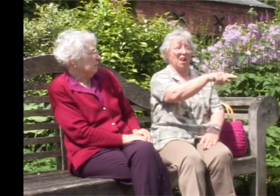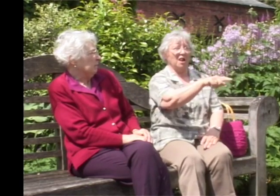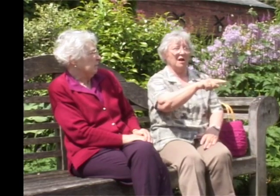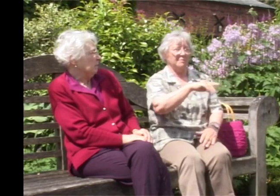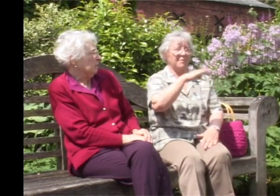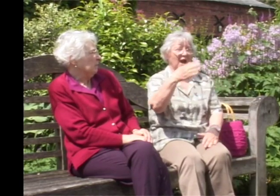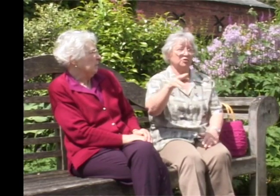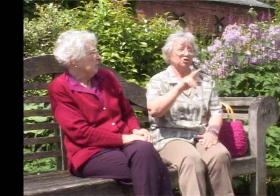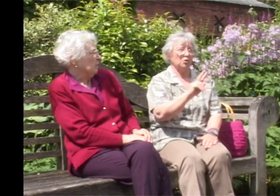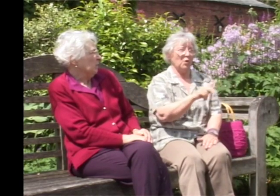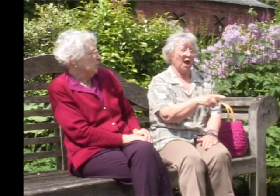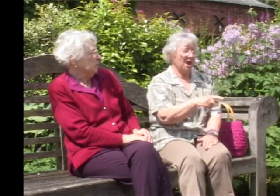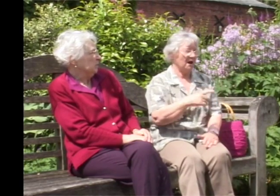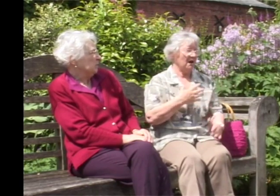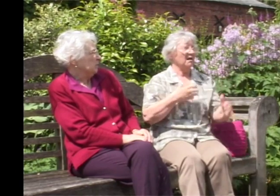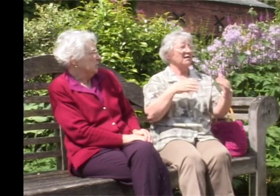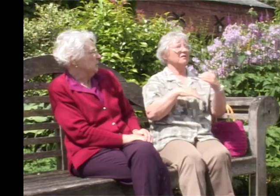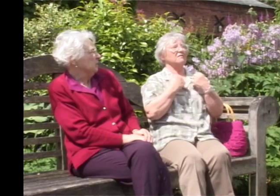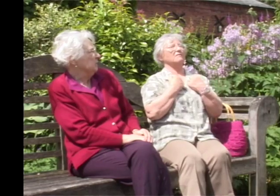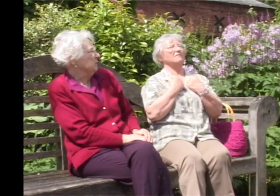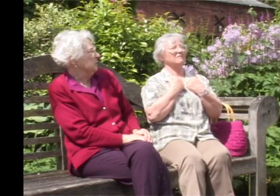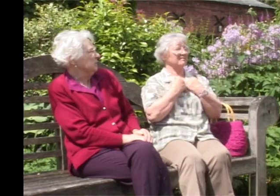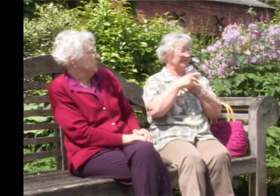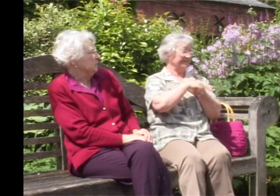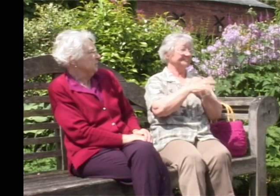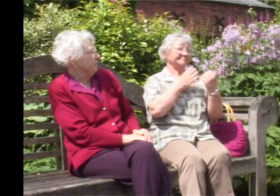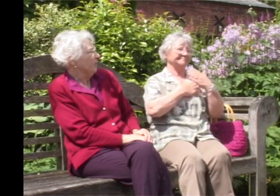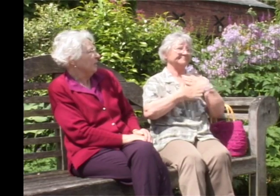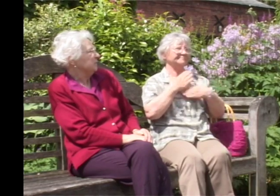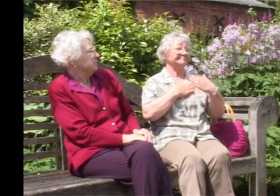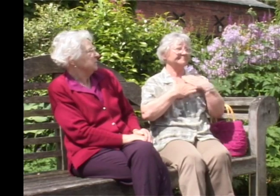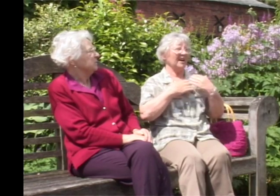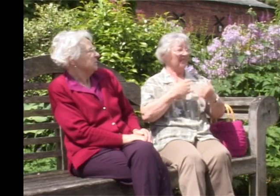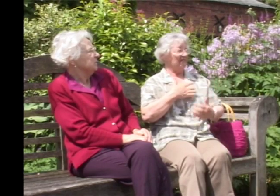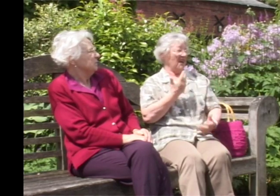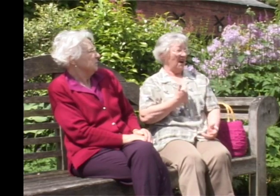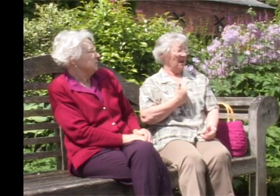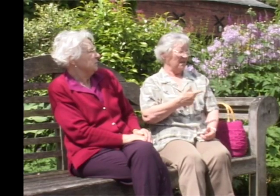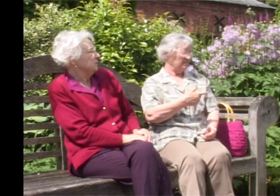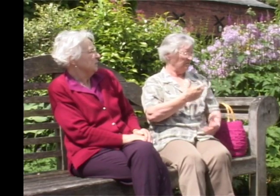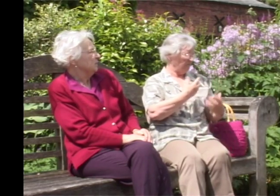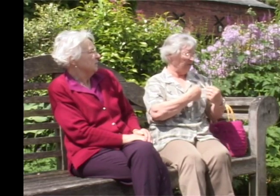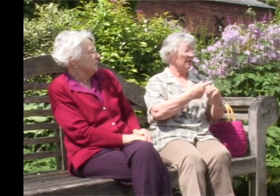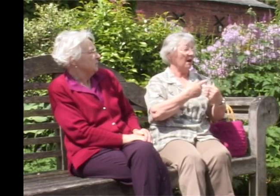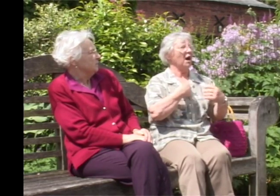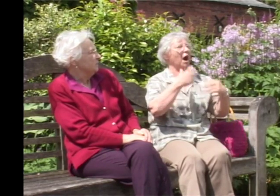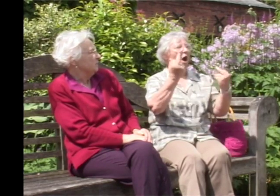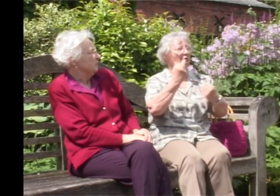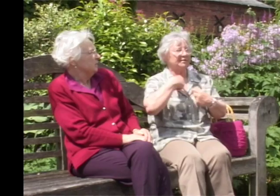came to stay at my school, the Mount School for the Deaf. It was something we had to put up with, although I wasn't very keen on